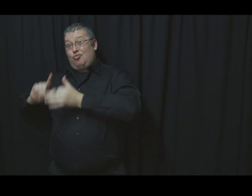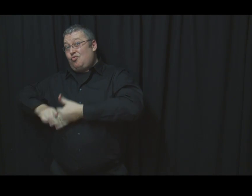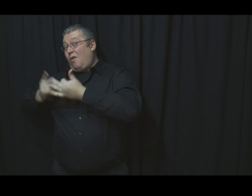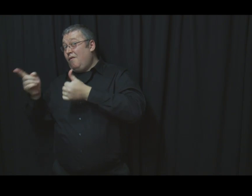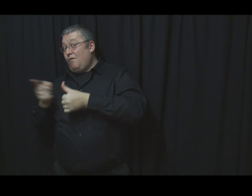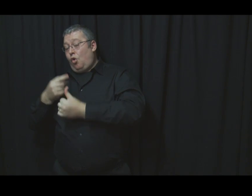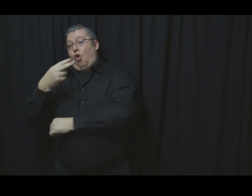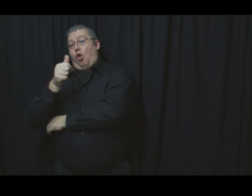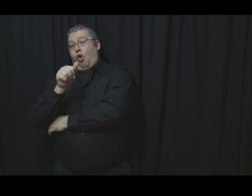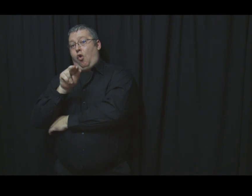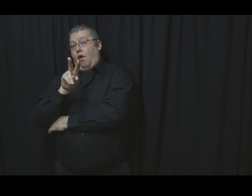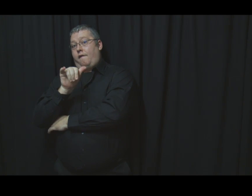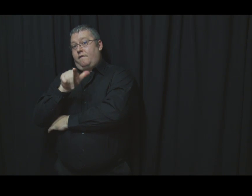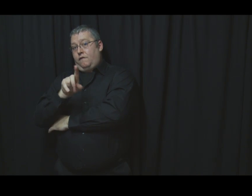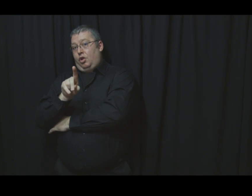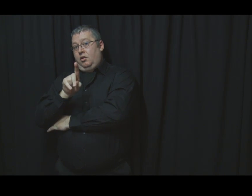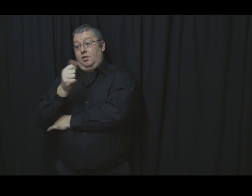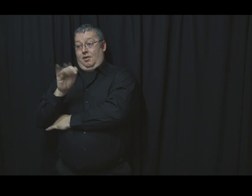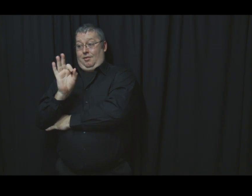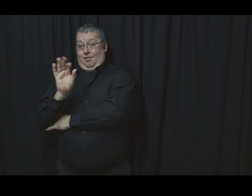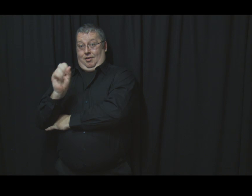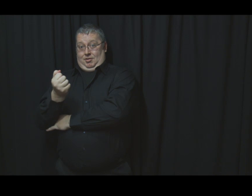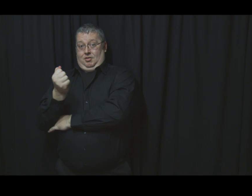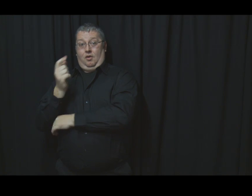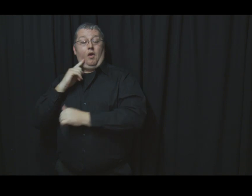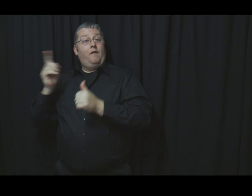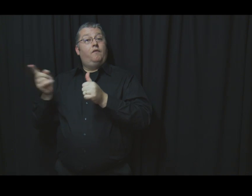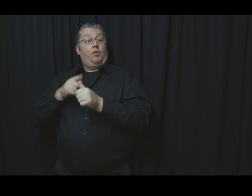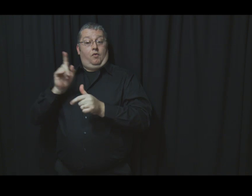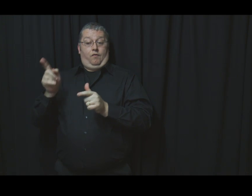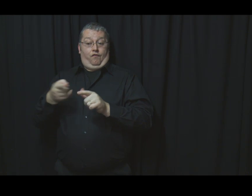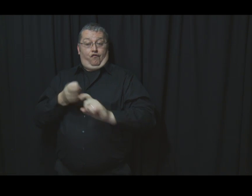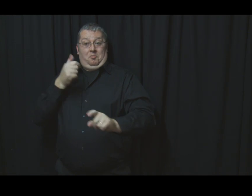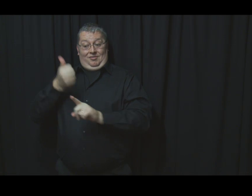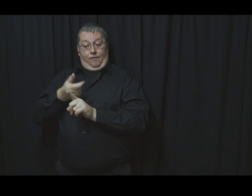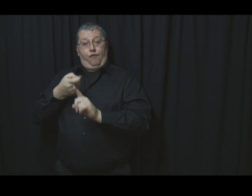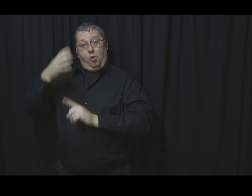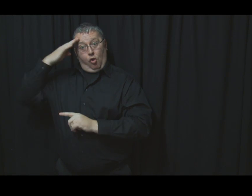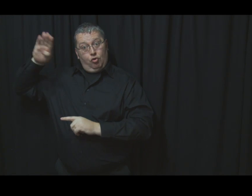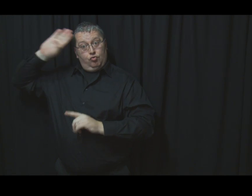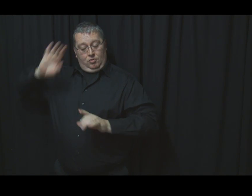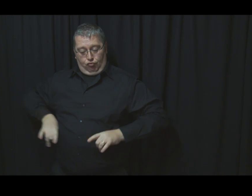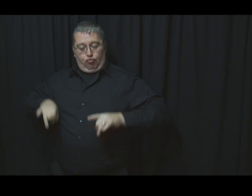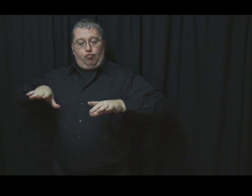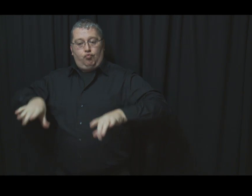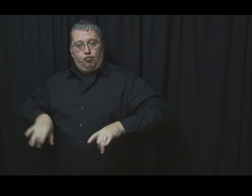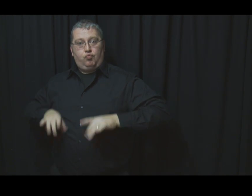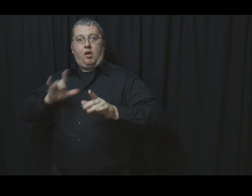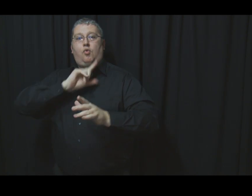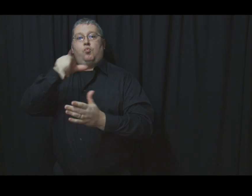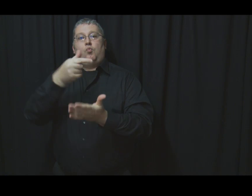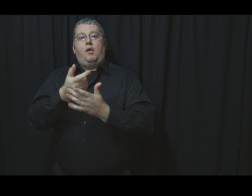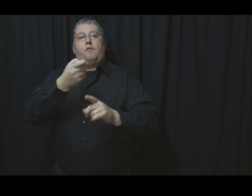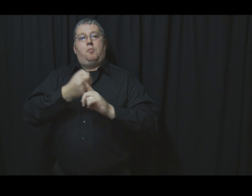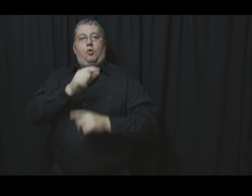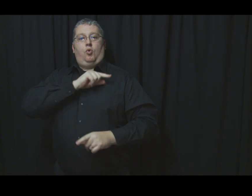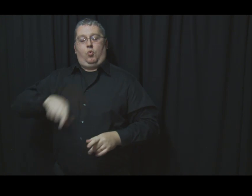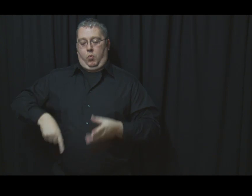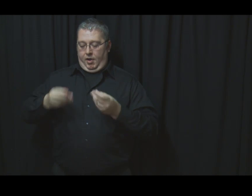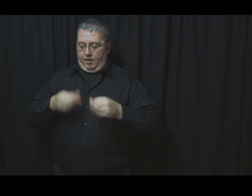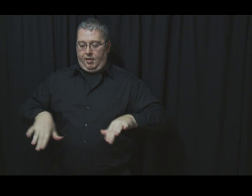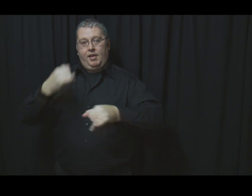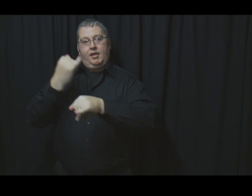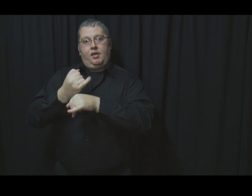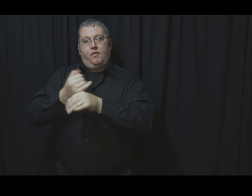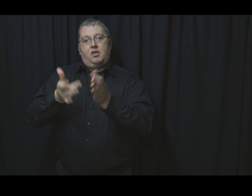of Australia. He earned a bachelor's degree in applied science with an emphasis in environmental biology from the Queensland Institute of Technology, as